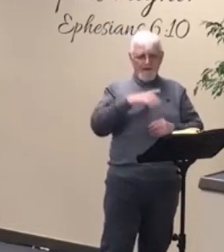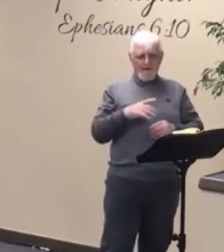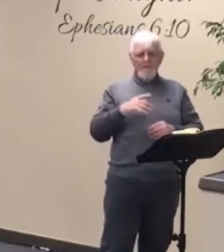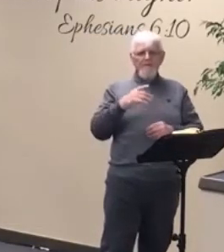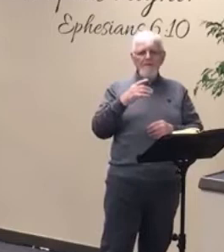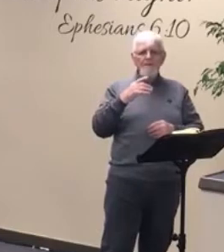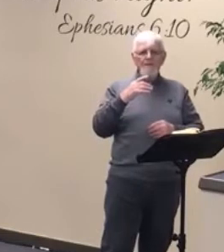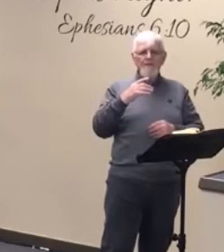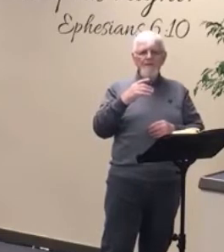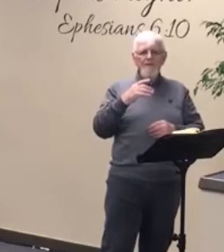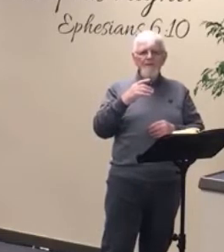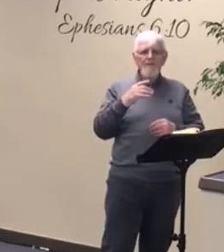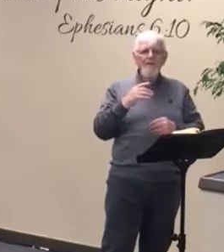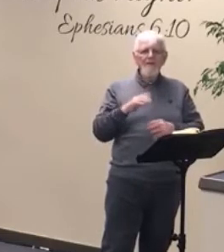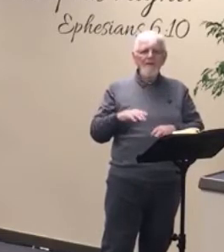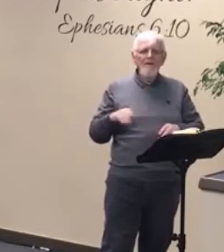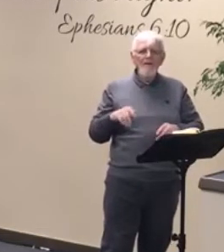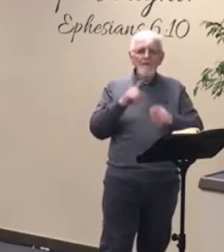true men.